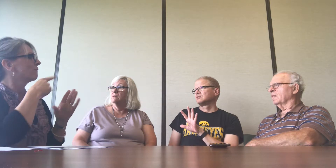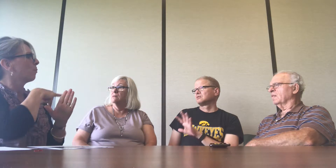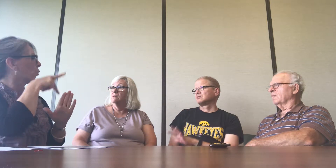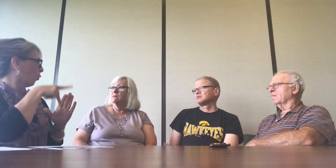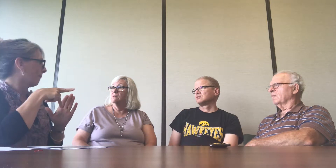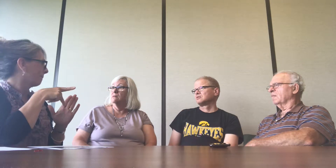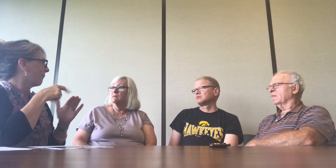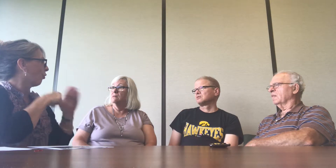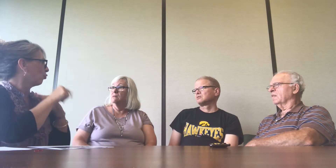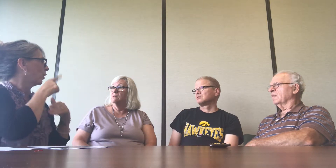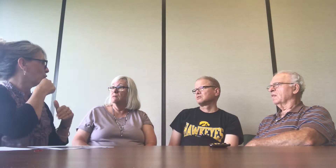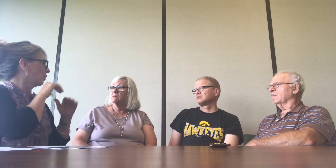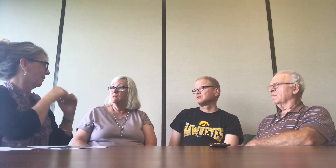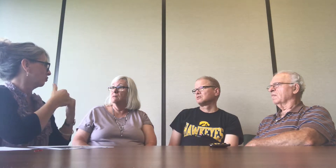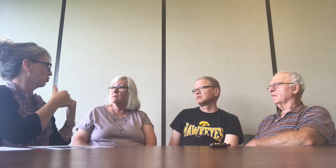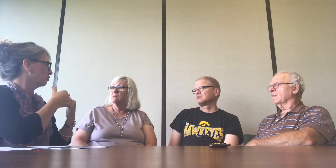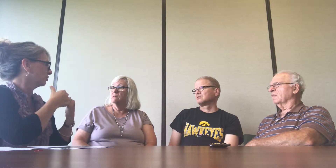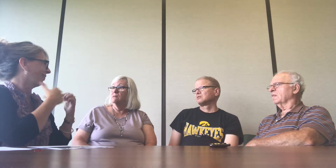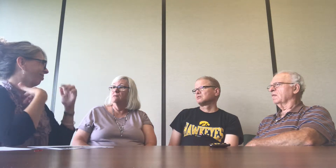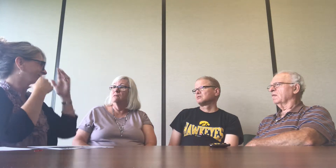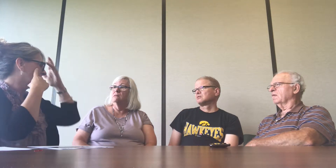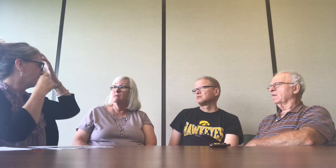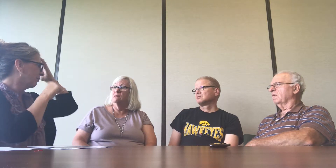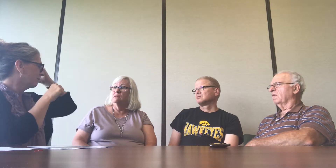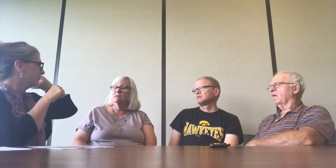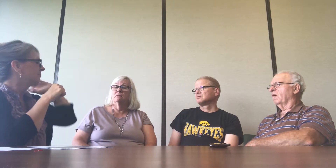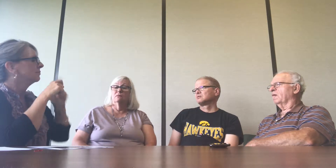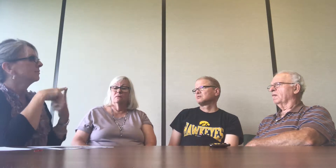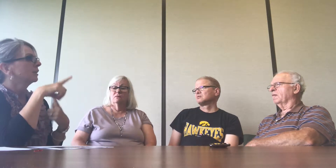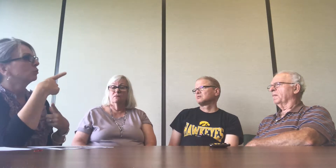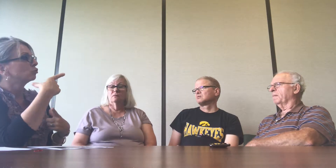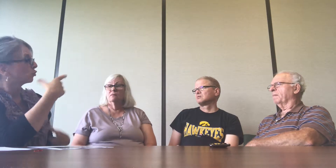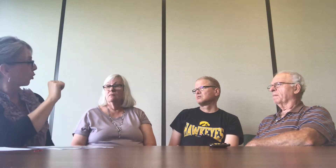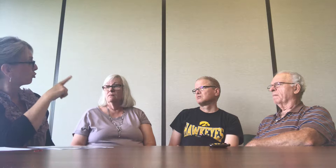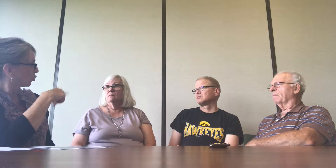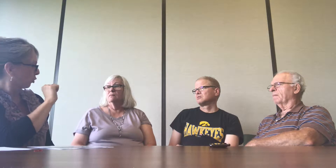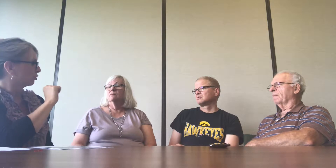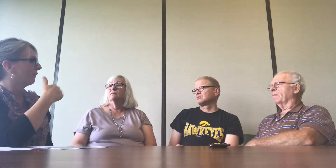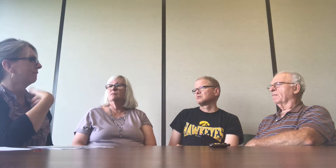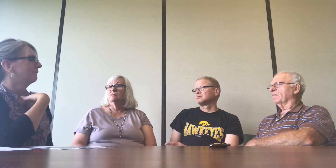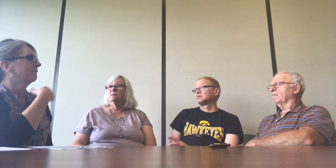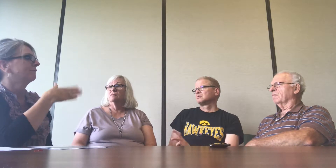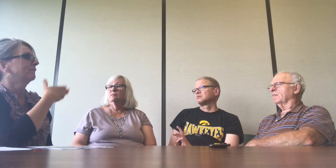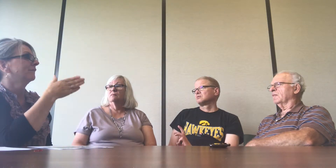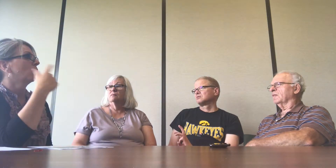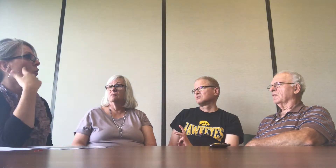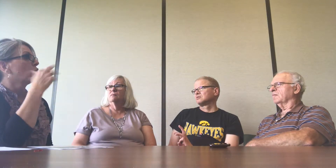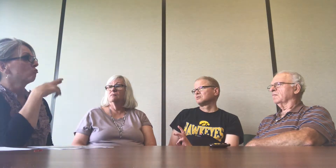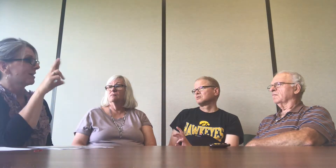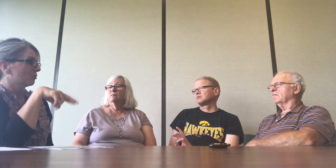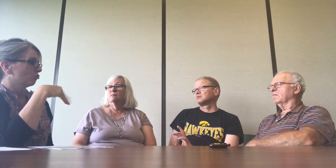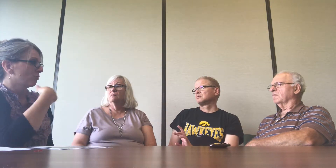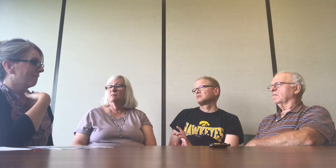it's not deaf-led, but they have a program under a hearing agency. There are several other cities who